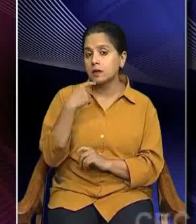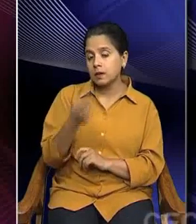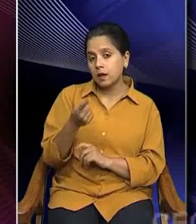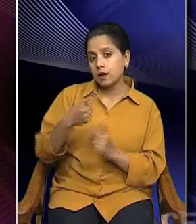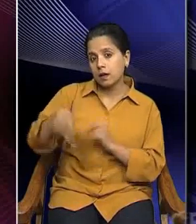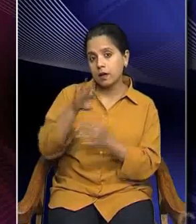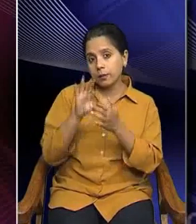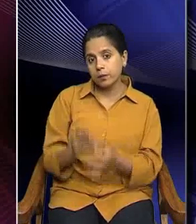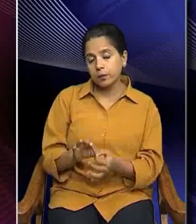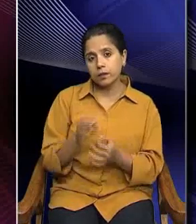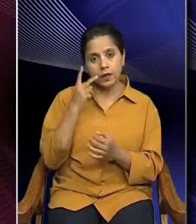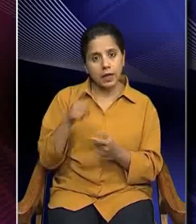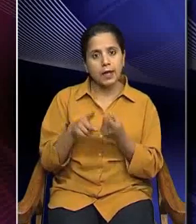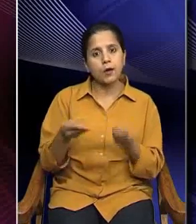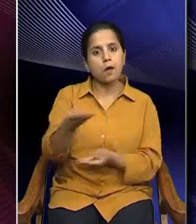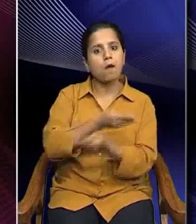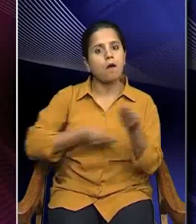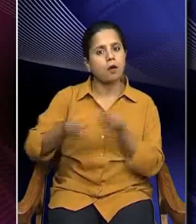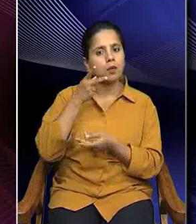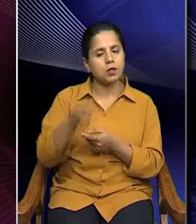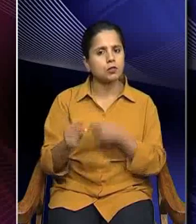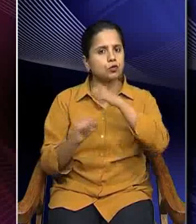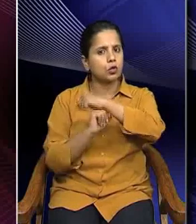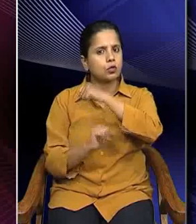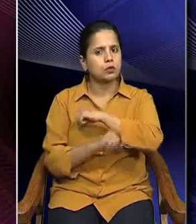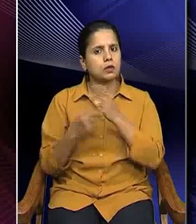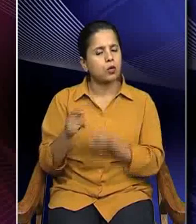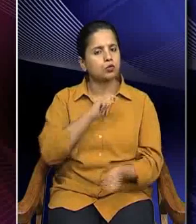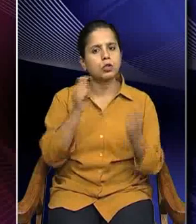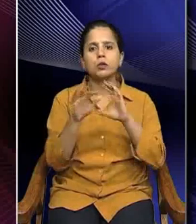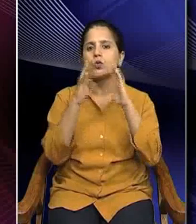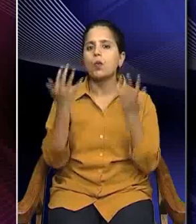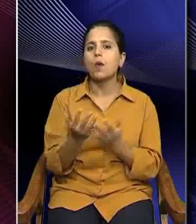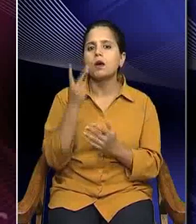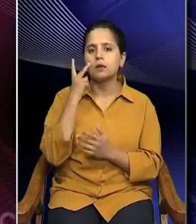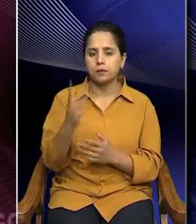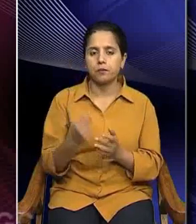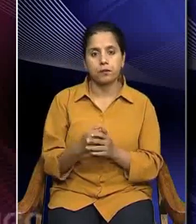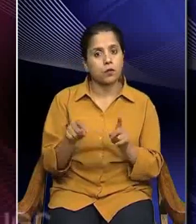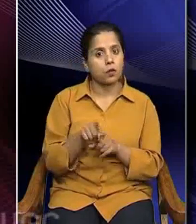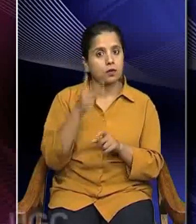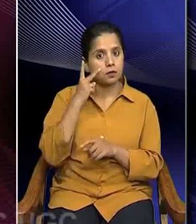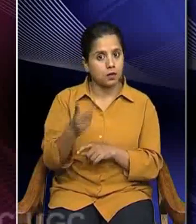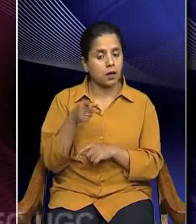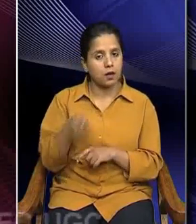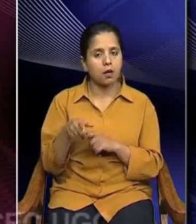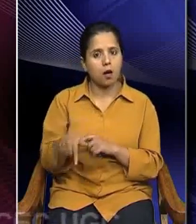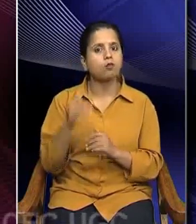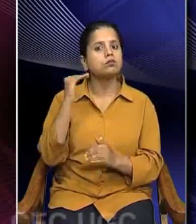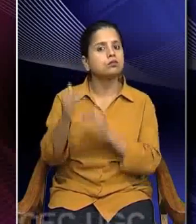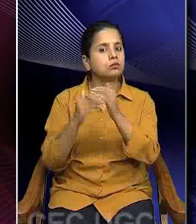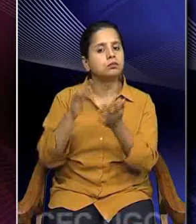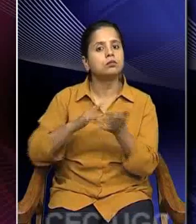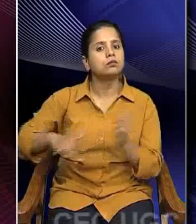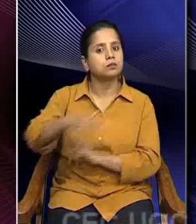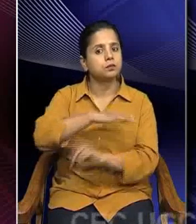the structure of economy in different part of this world. Also in terms of advancement in the area